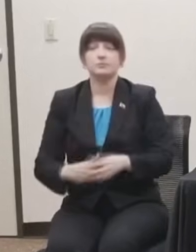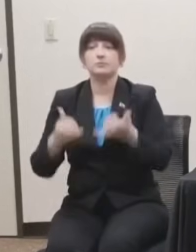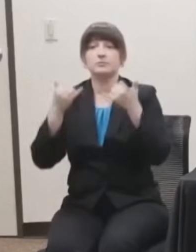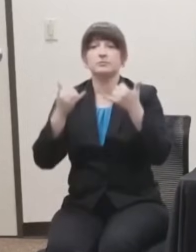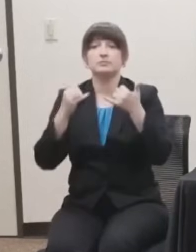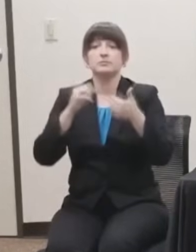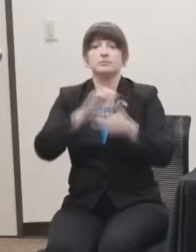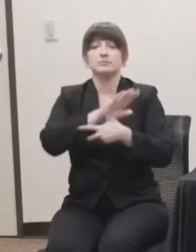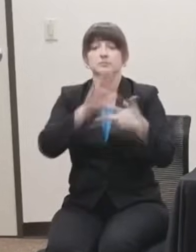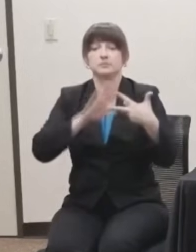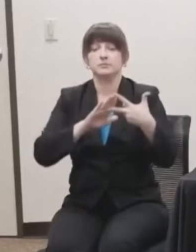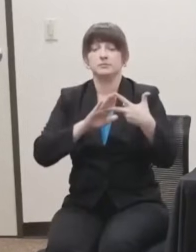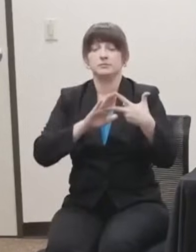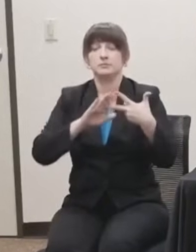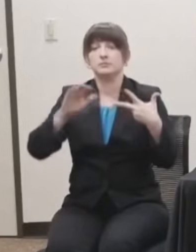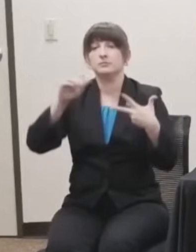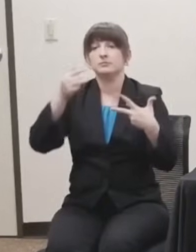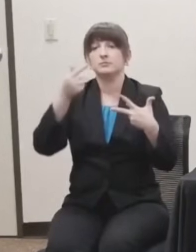the Texas National Guard.